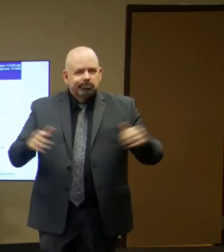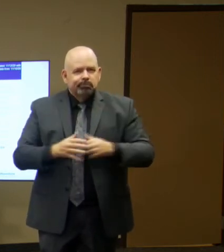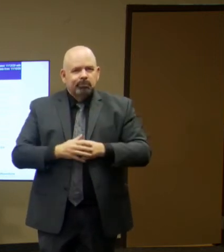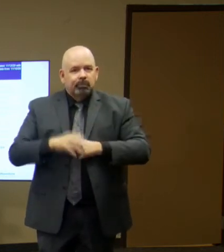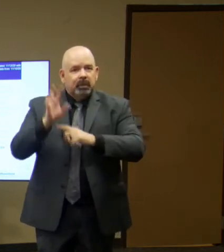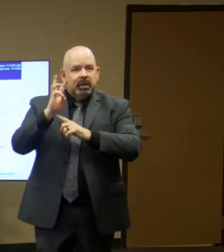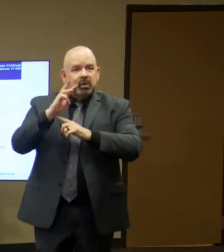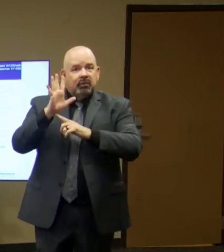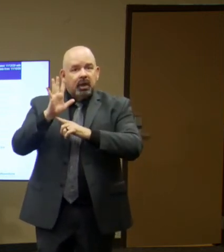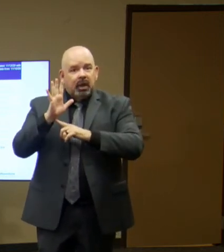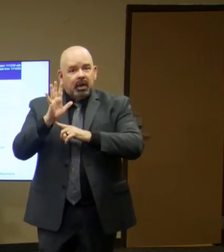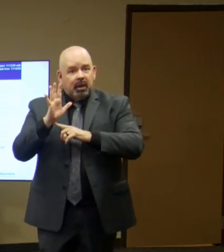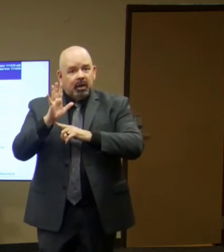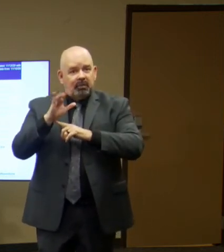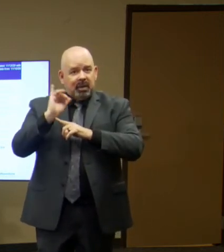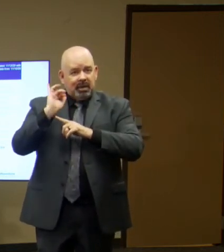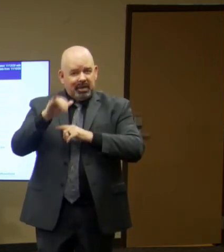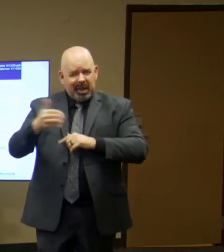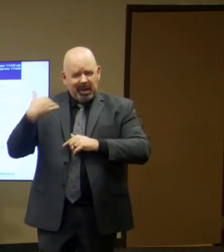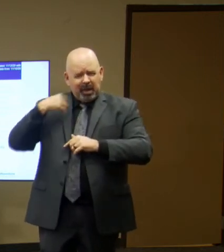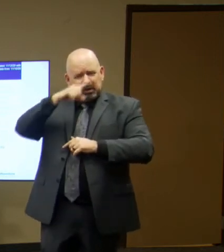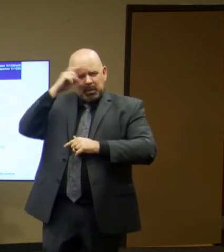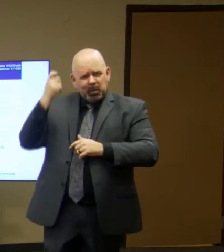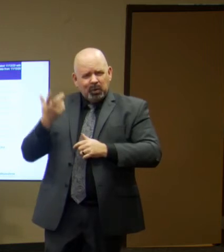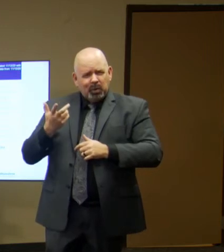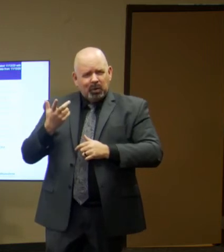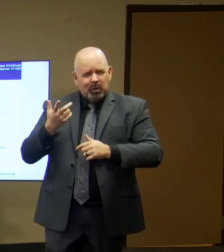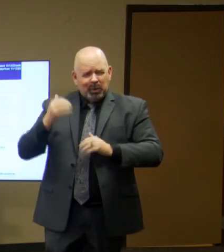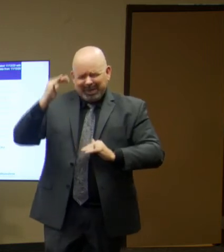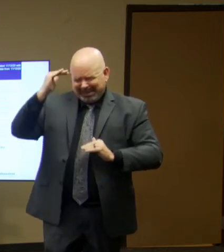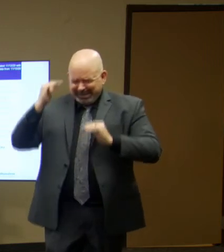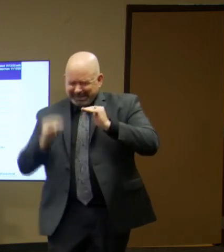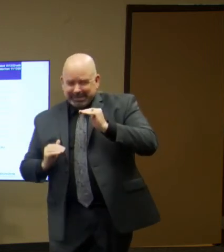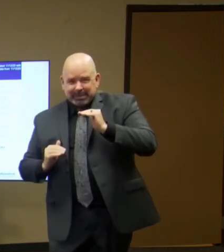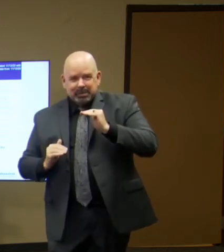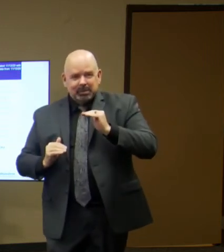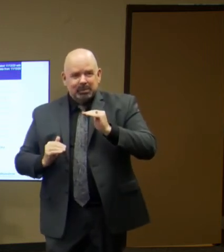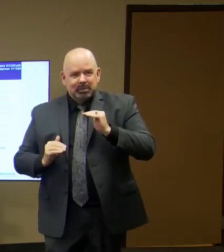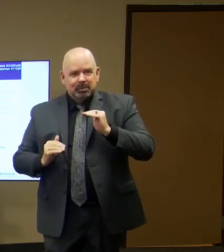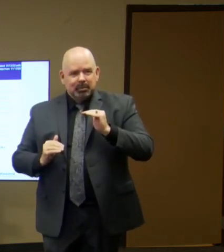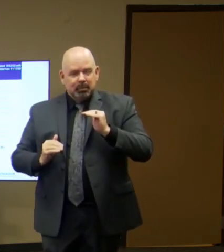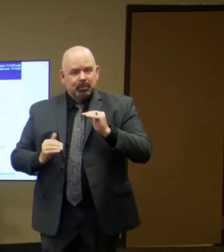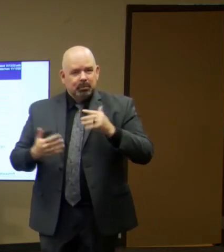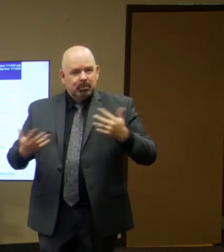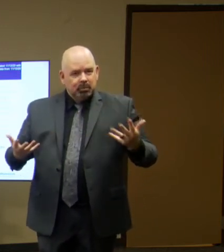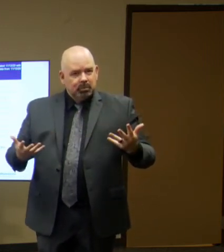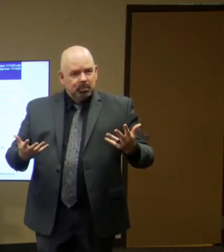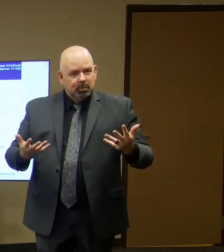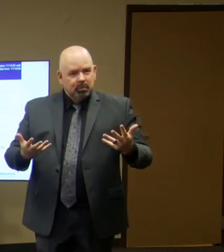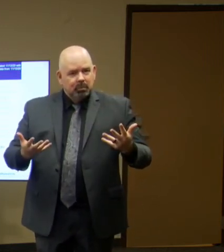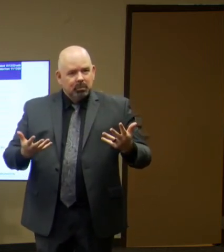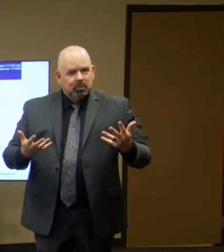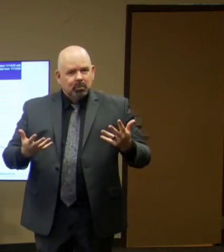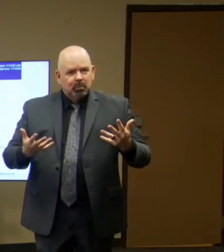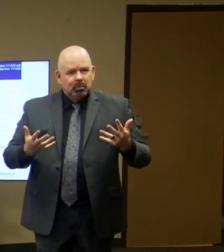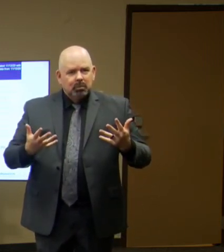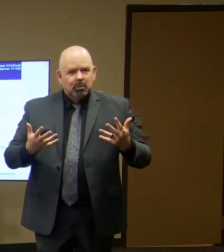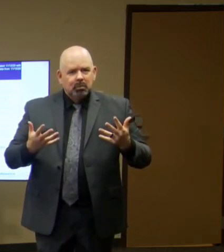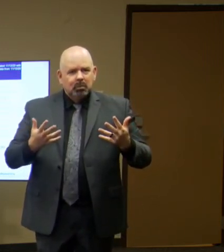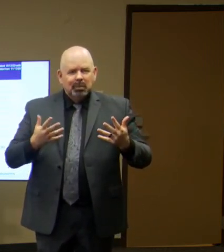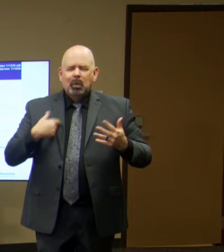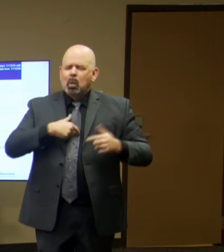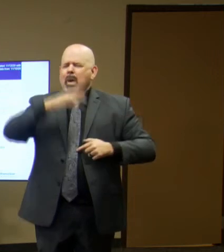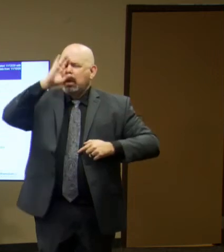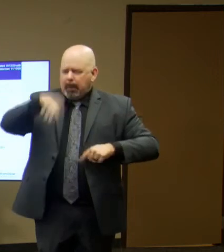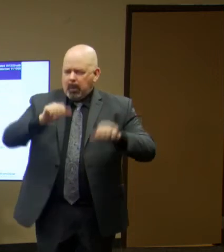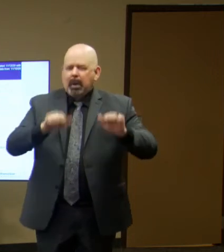And if we can get back there, we can flatten this thing out so that one case is replaced by another case, not more than